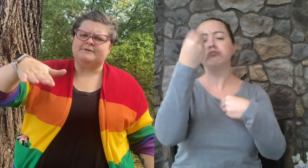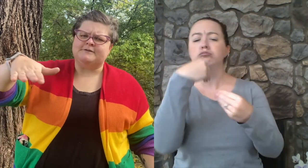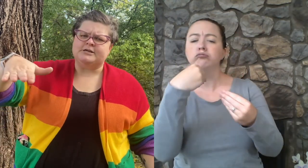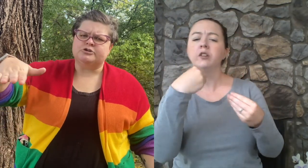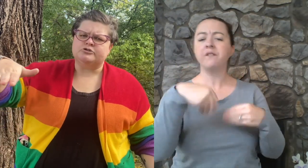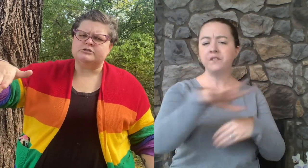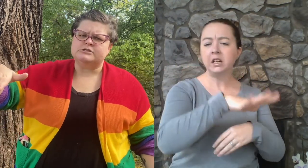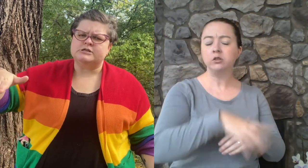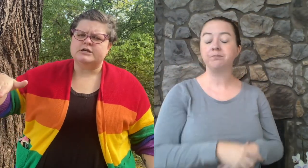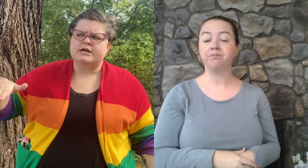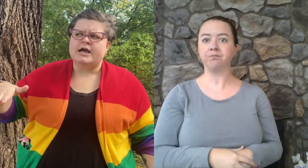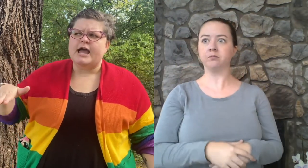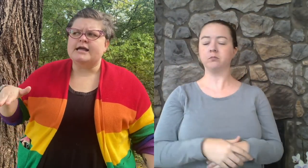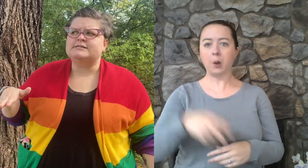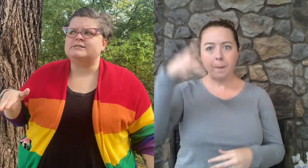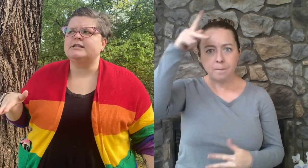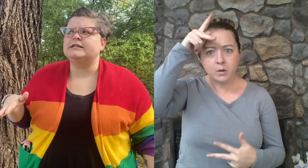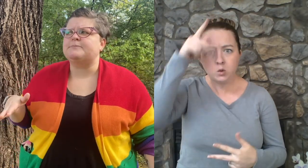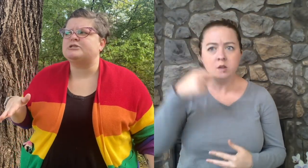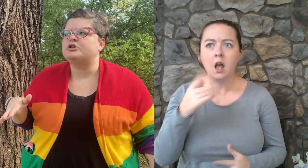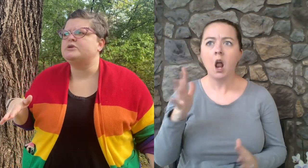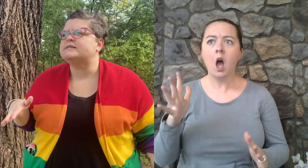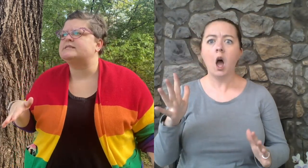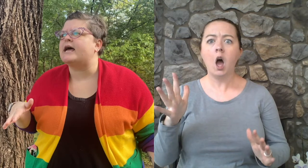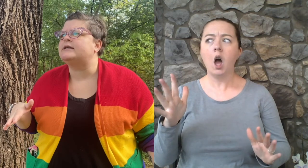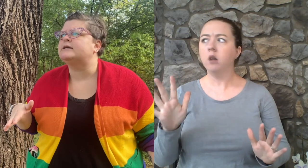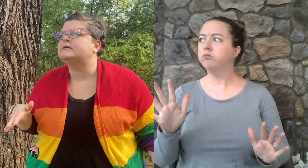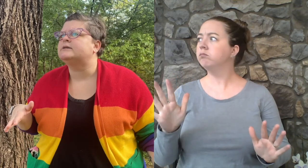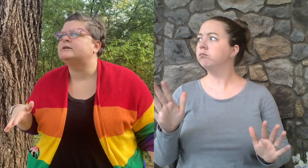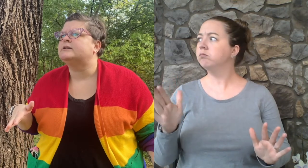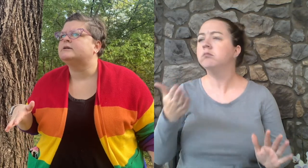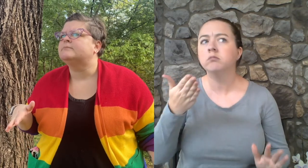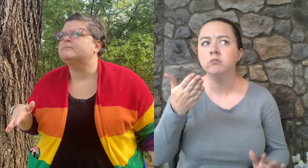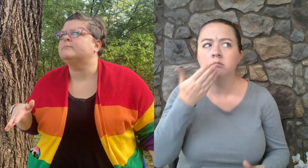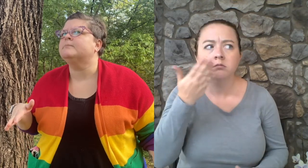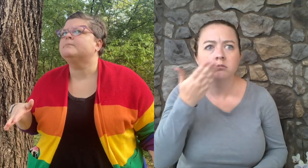in a field. And suddenly Petunia said,